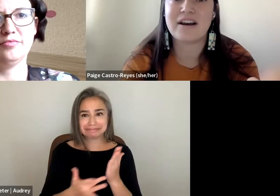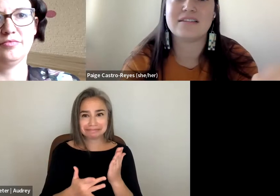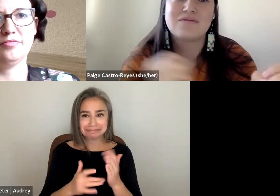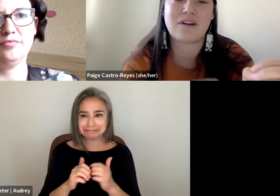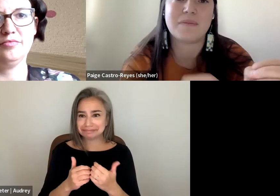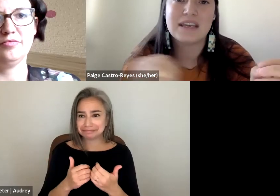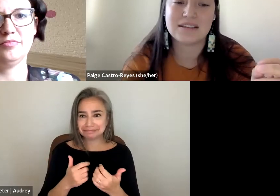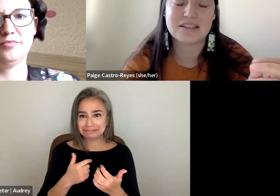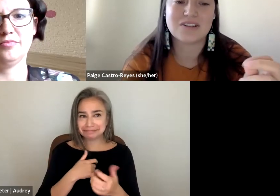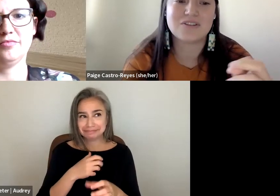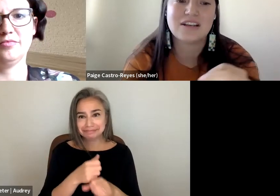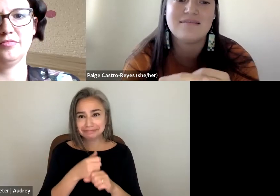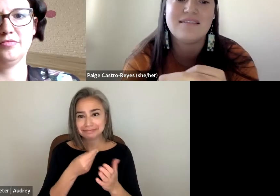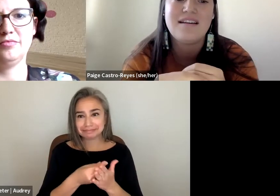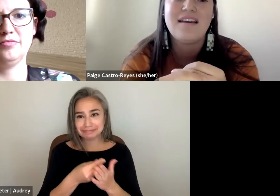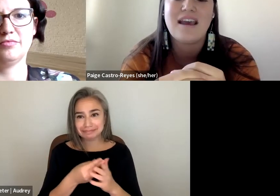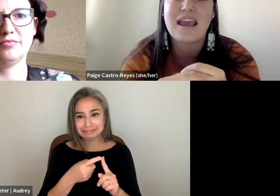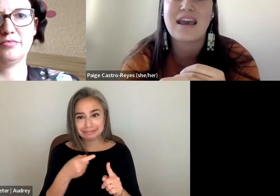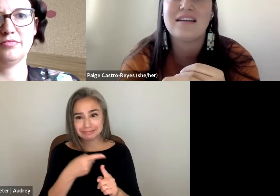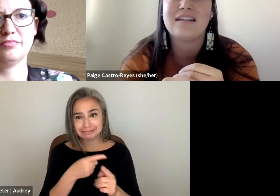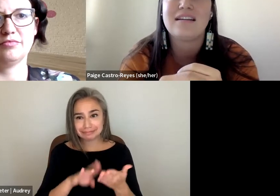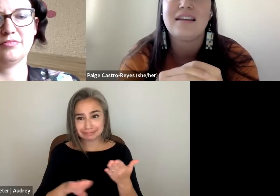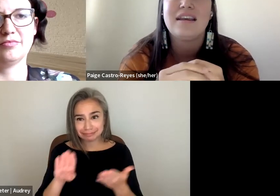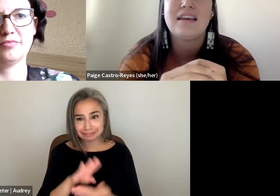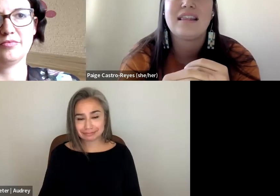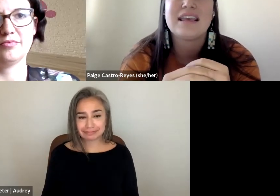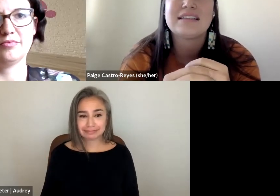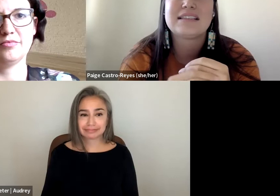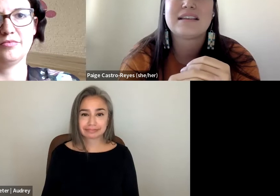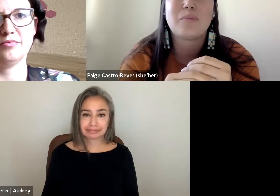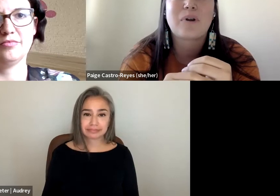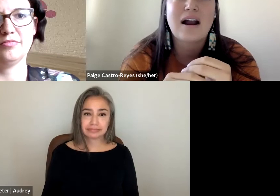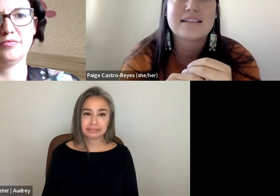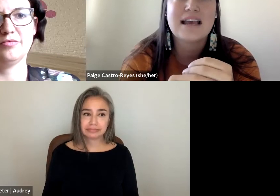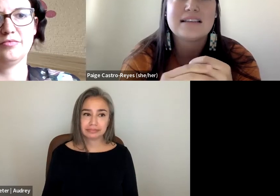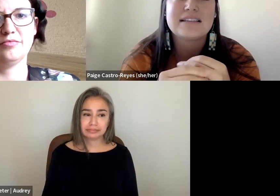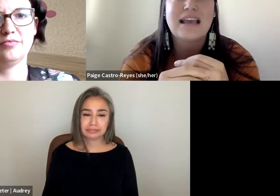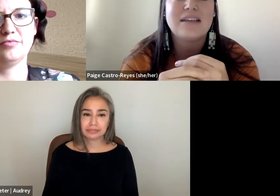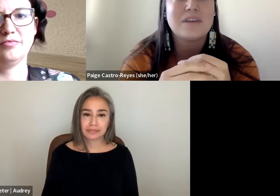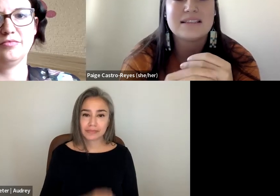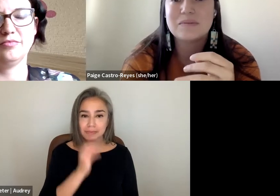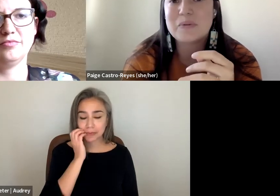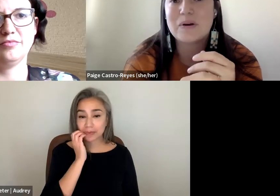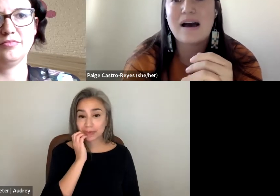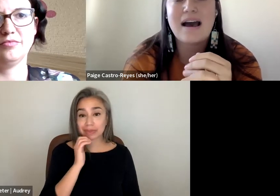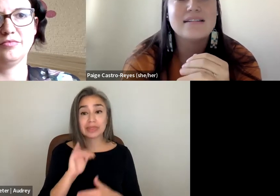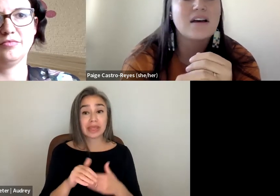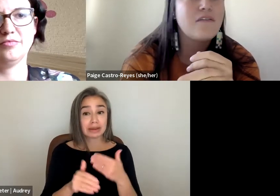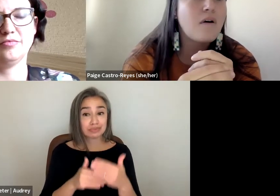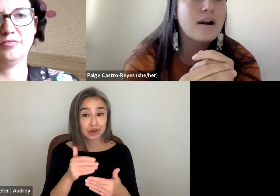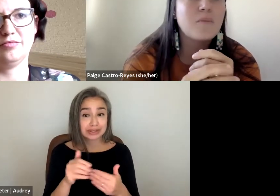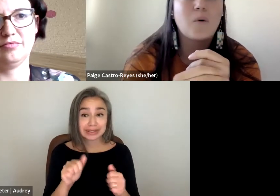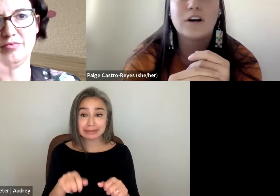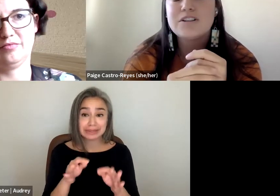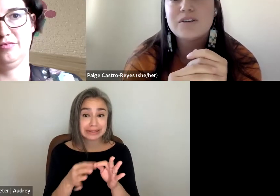the funds from the institution. And this process can be as simple as